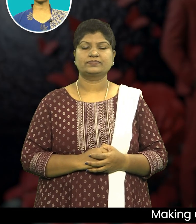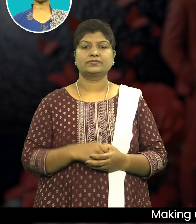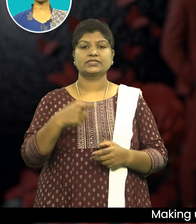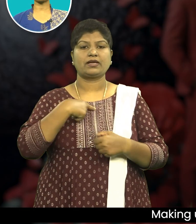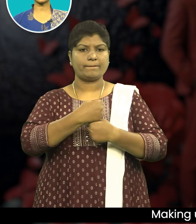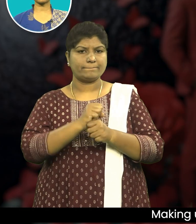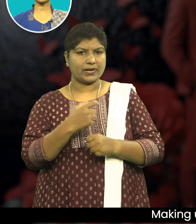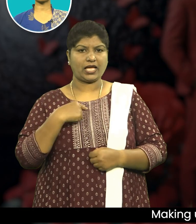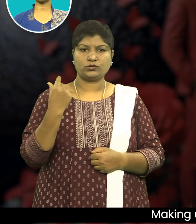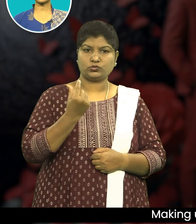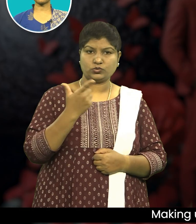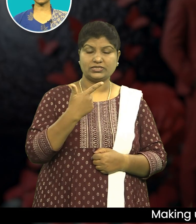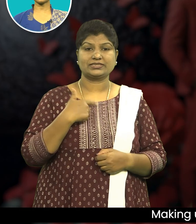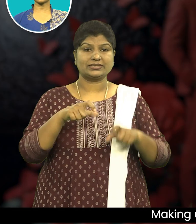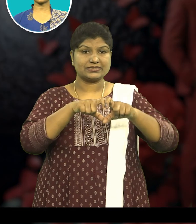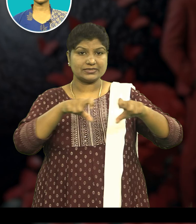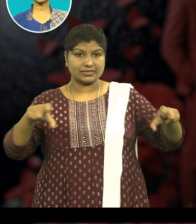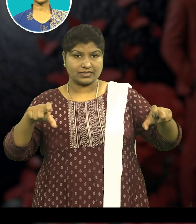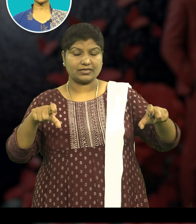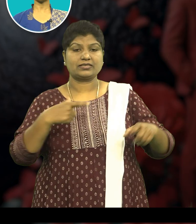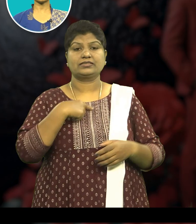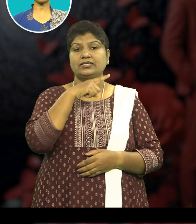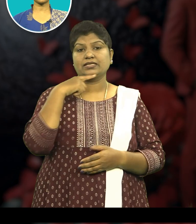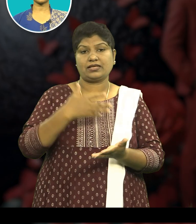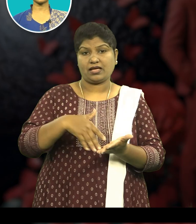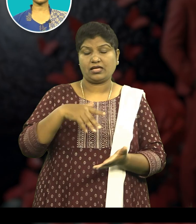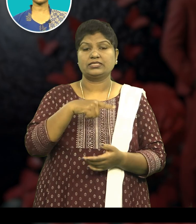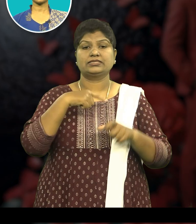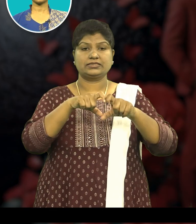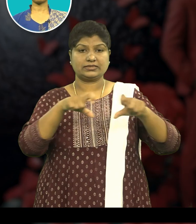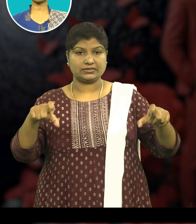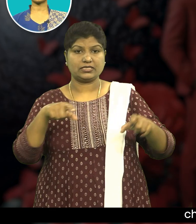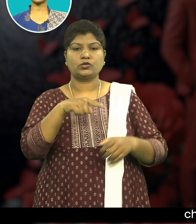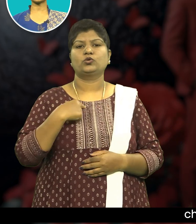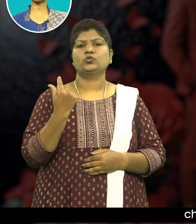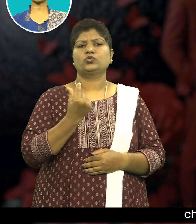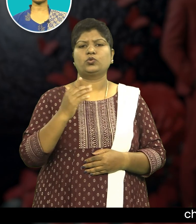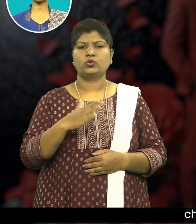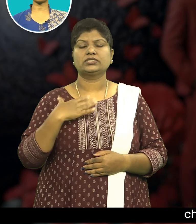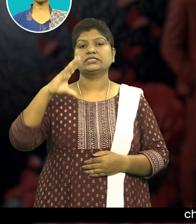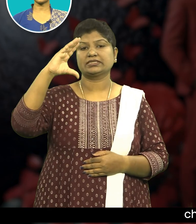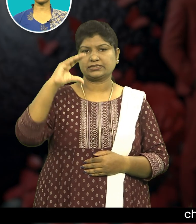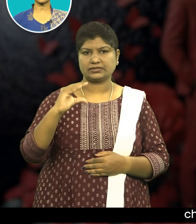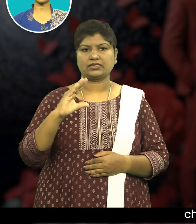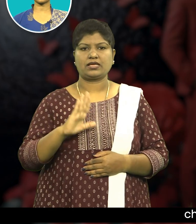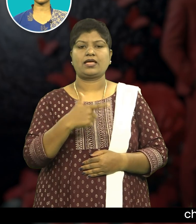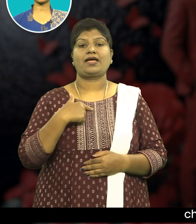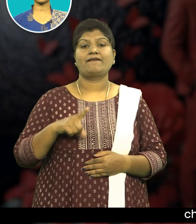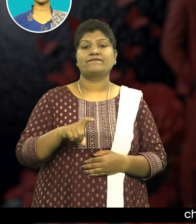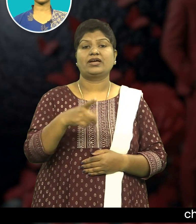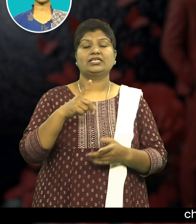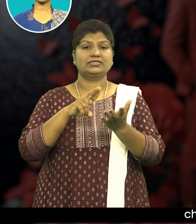Making use of disposable napkins or tampons may reduce the chances of